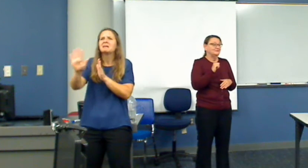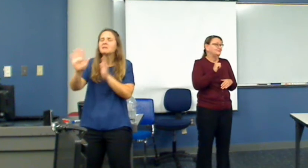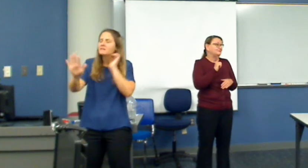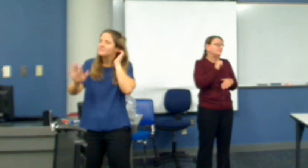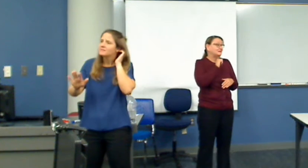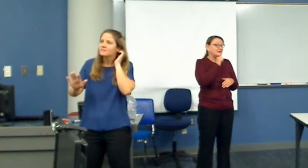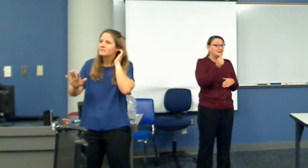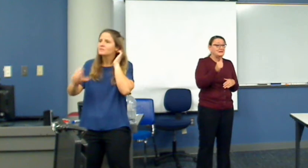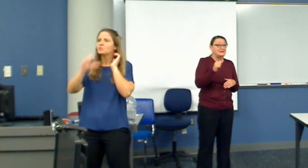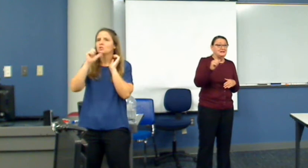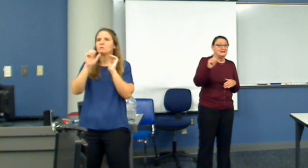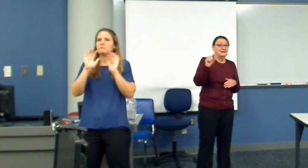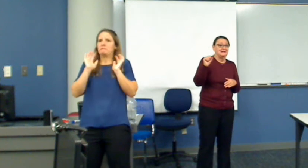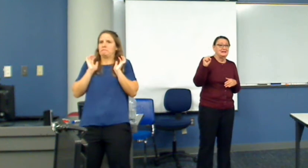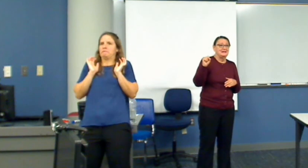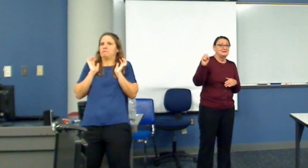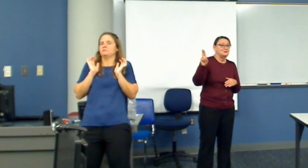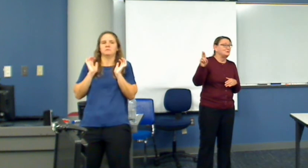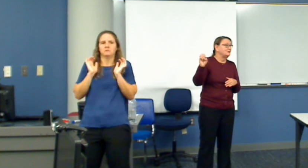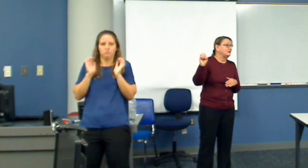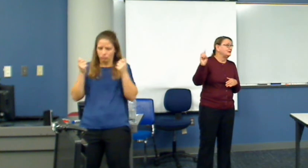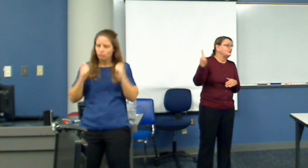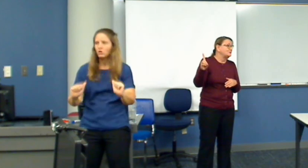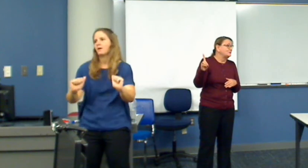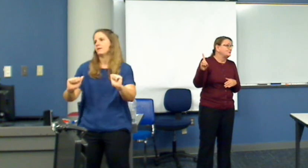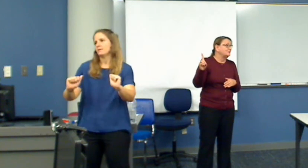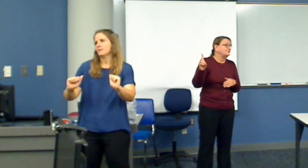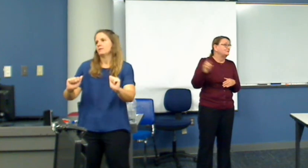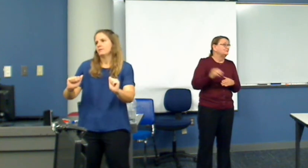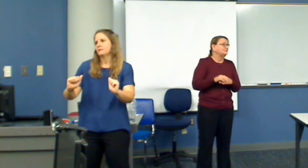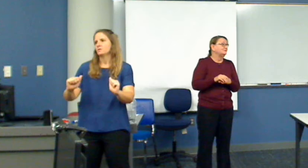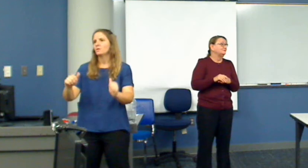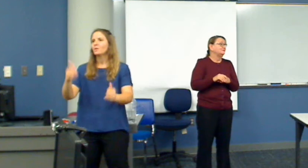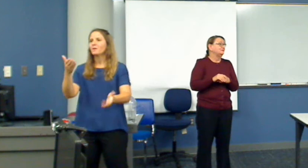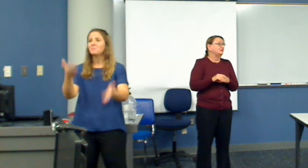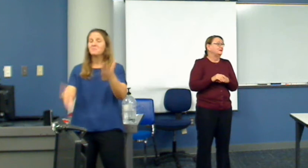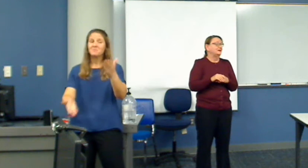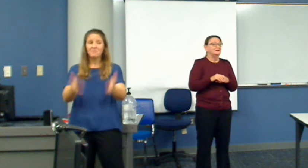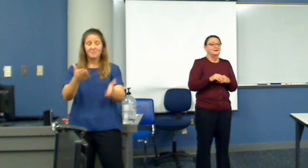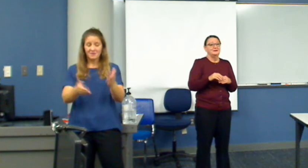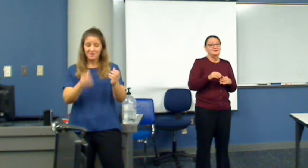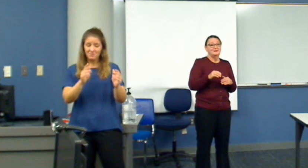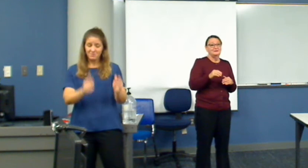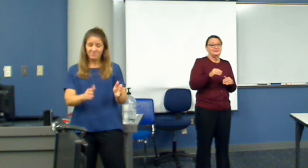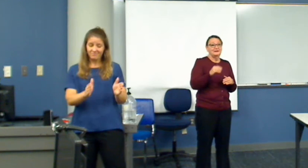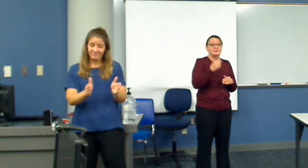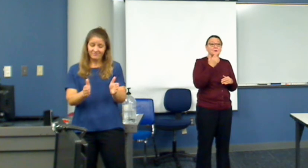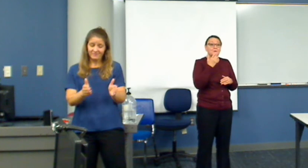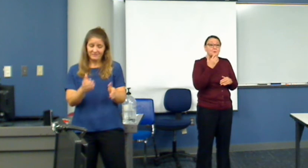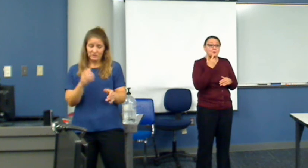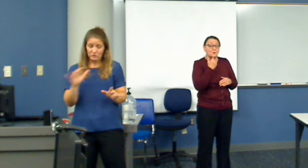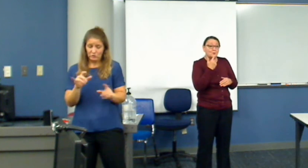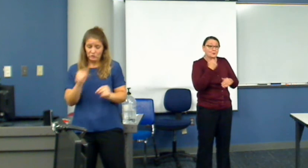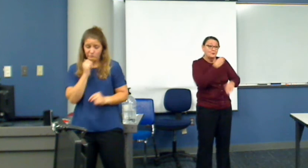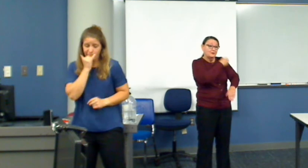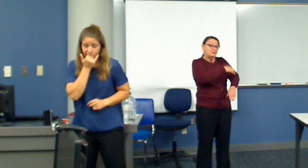sued. But there are no, Red Cross will support you. There's